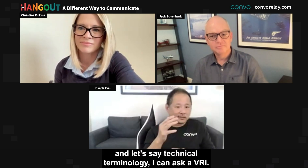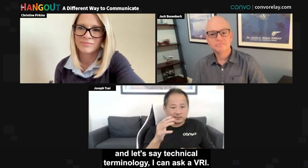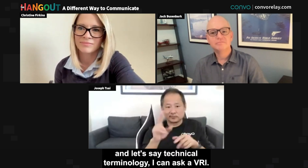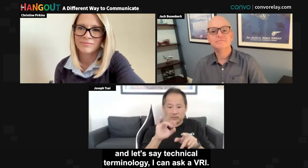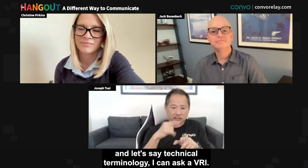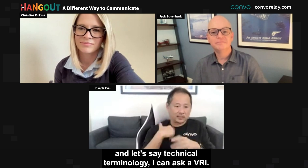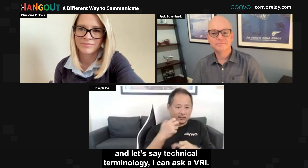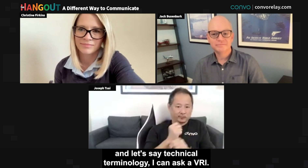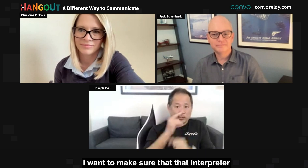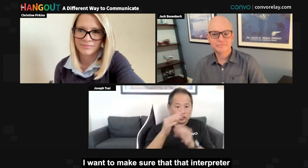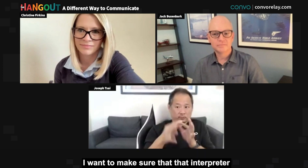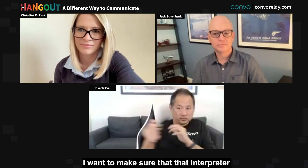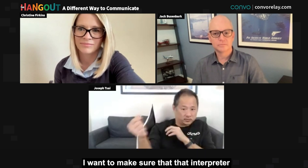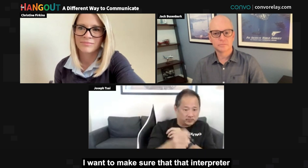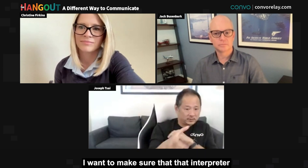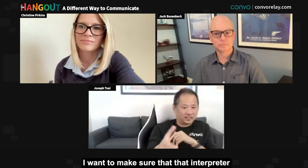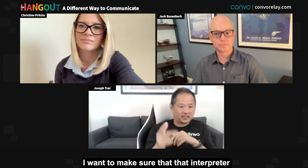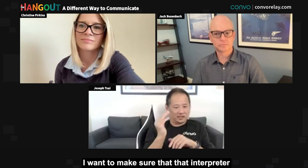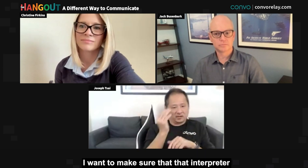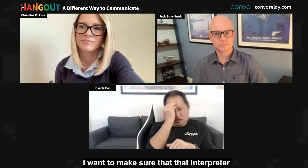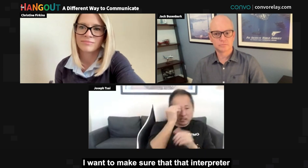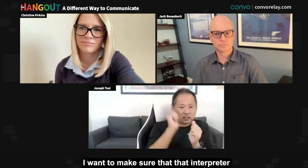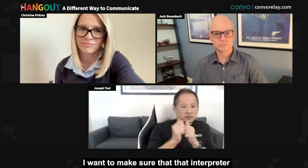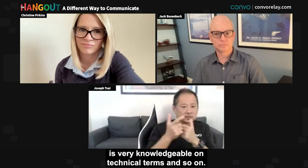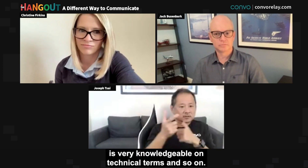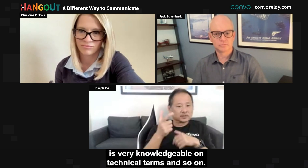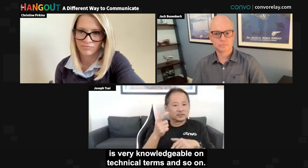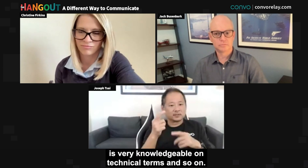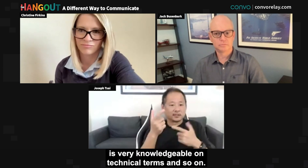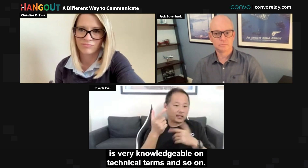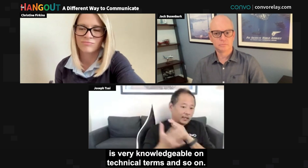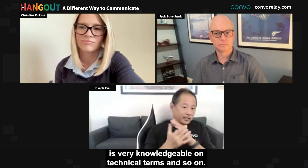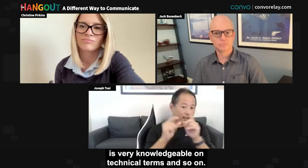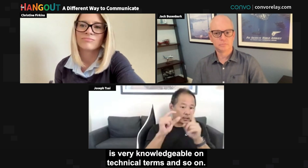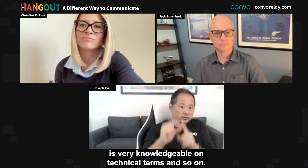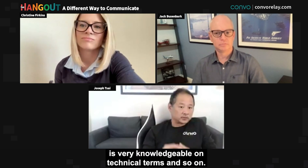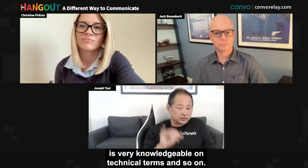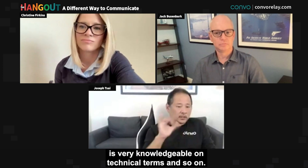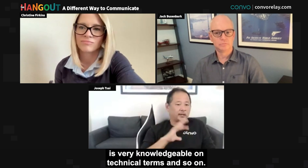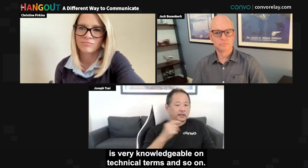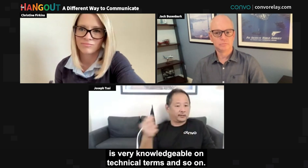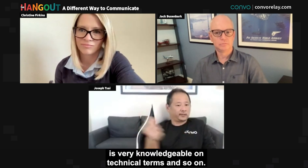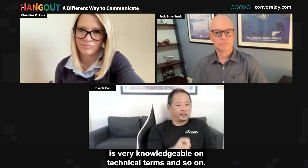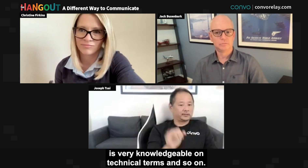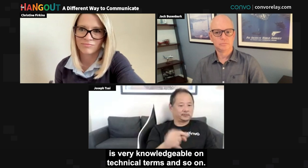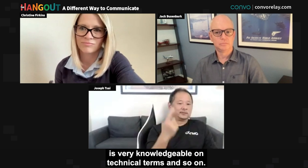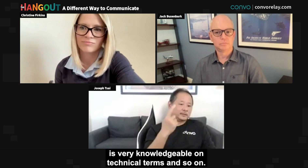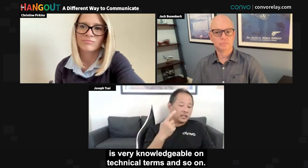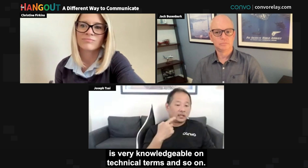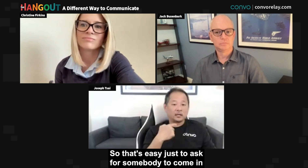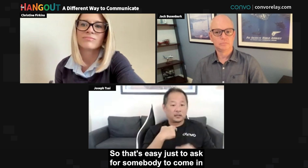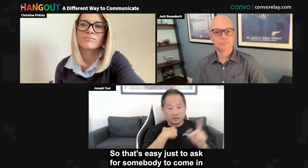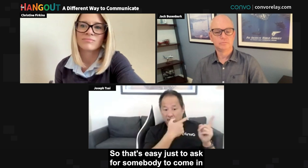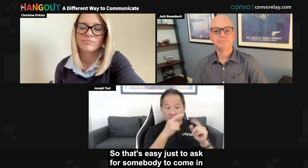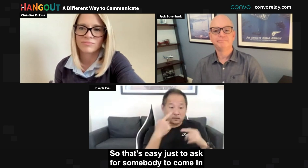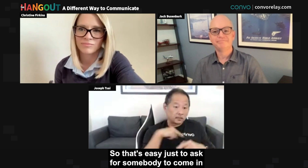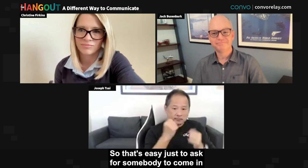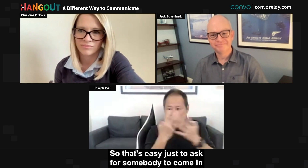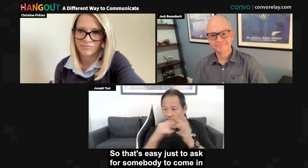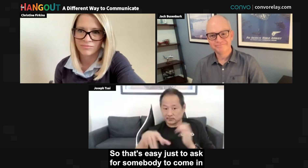terminology, I can ask VRI. I want to make sure that interpreter is very knowledgeable technical terms and so on. So that's easy just to ask for somebody